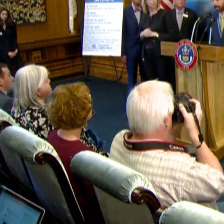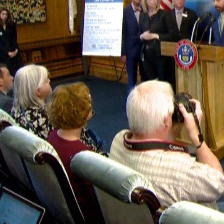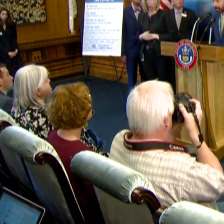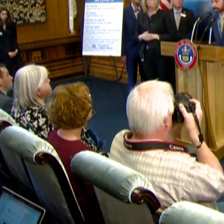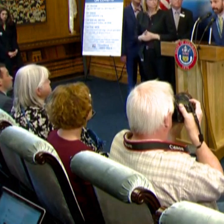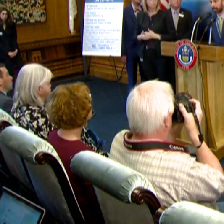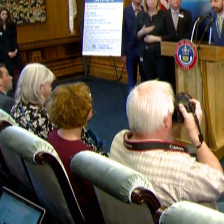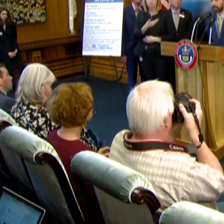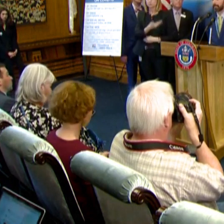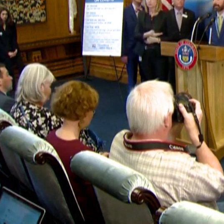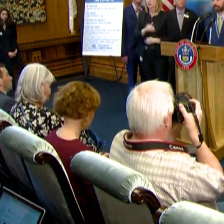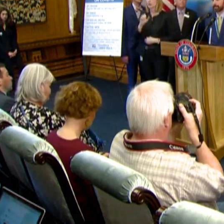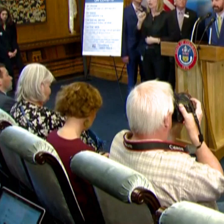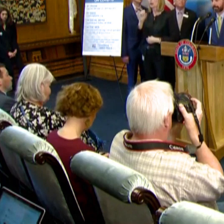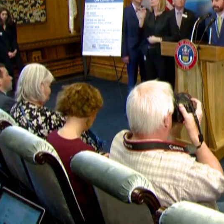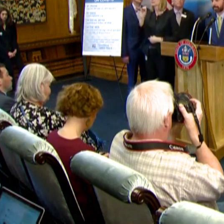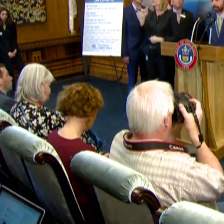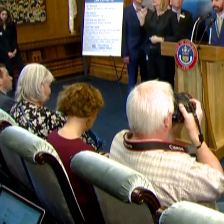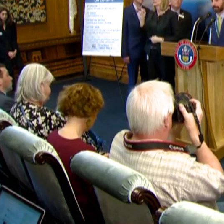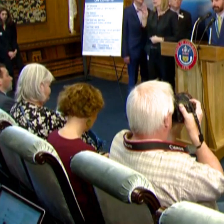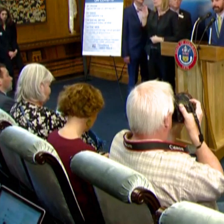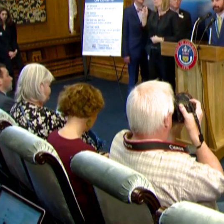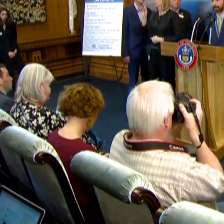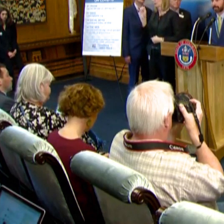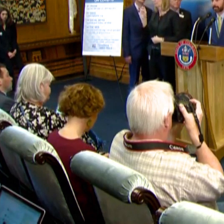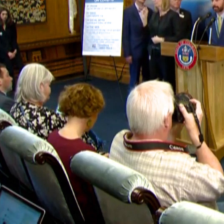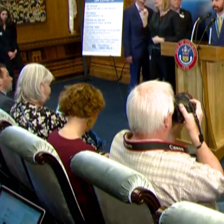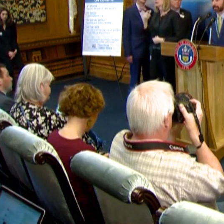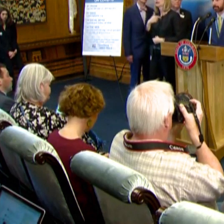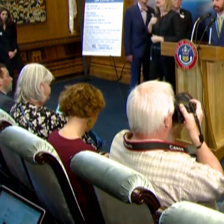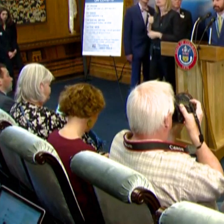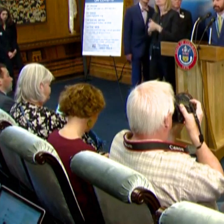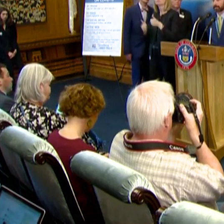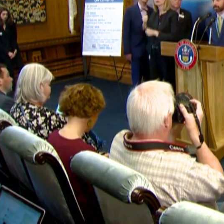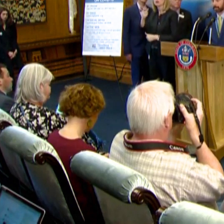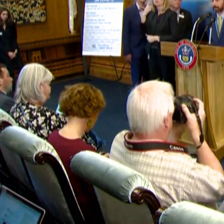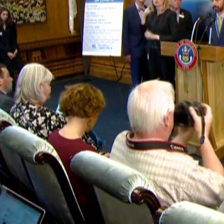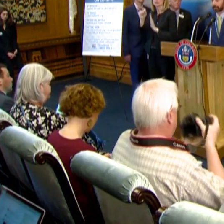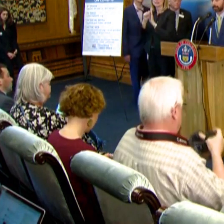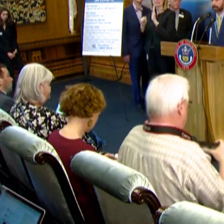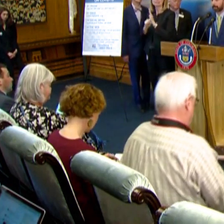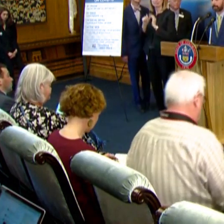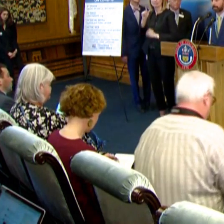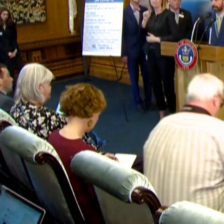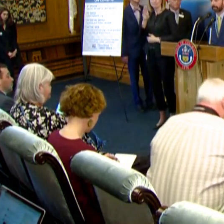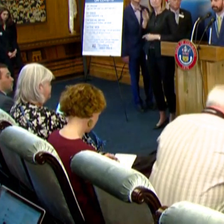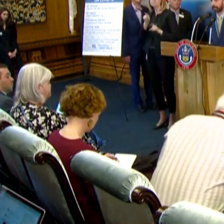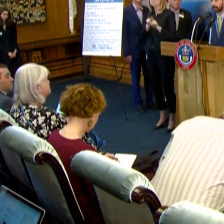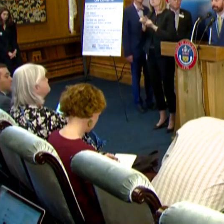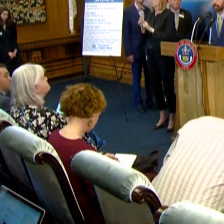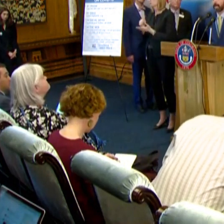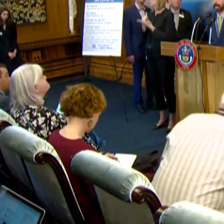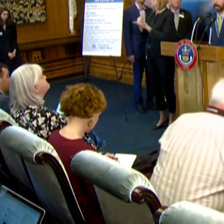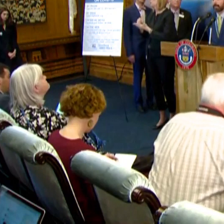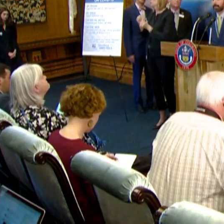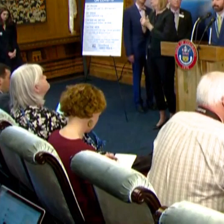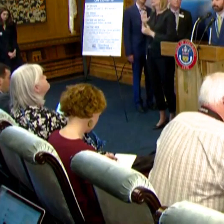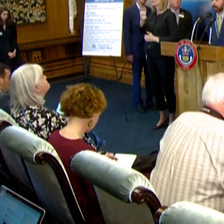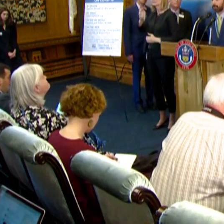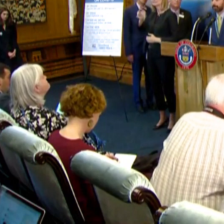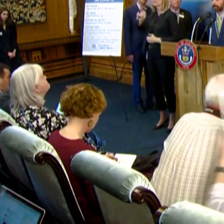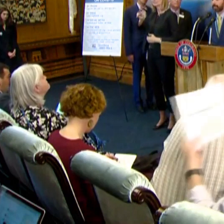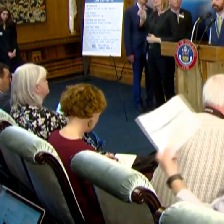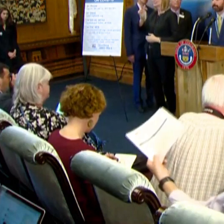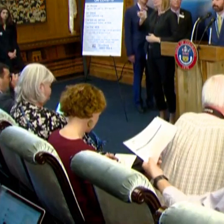Hi, my name is Scott Bookman. I'm the director of the State Public Health Lab. I'm also the incident commander for this response for the Department of Public Health and Environment. There